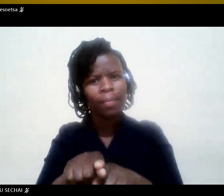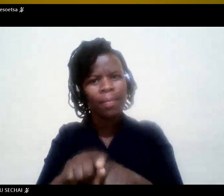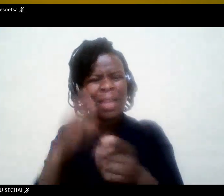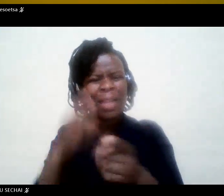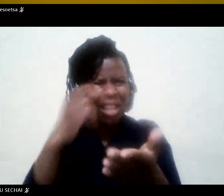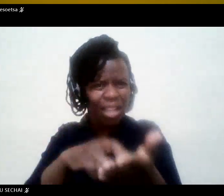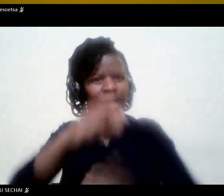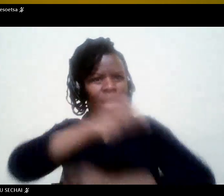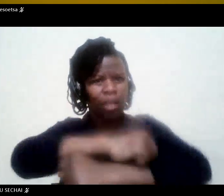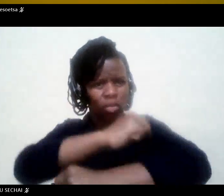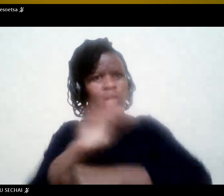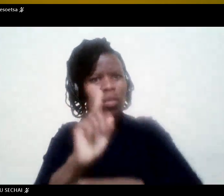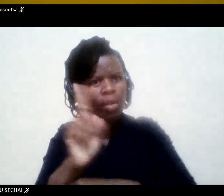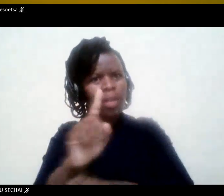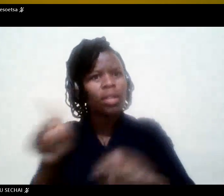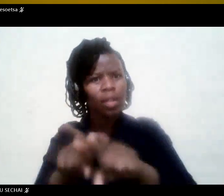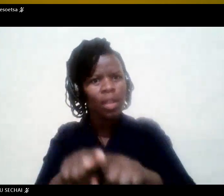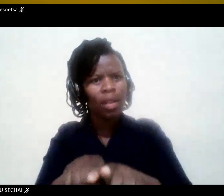be